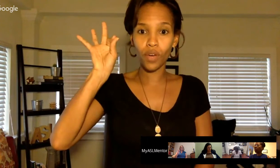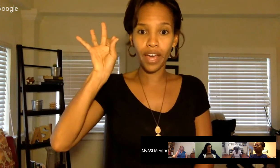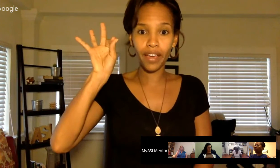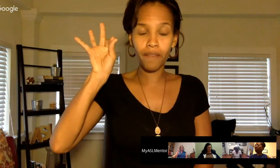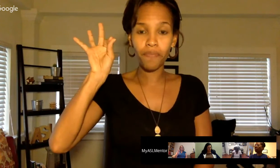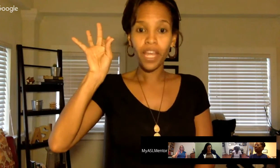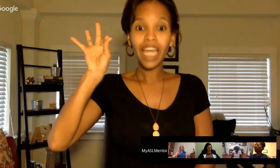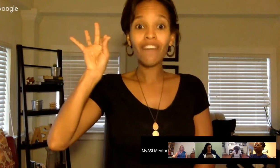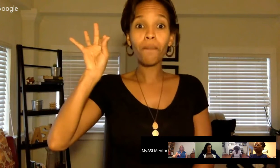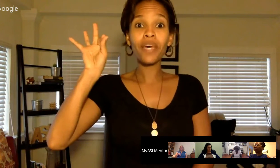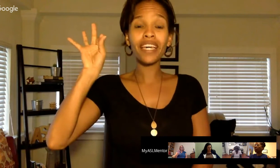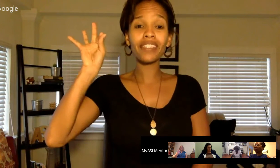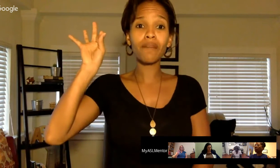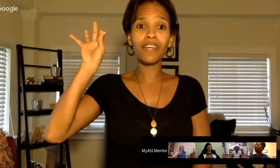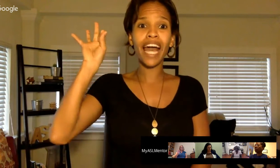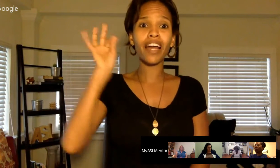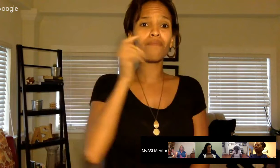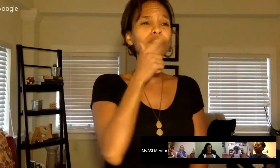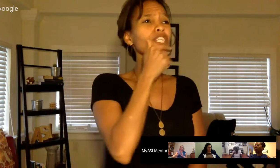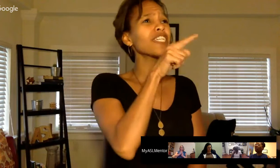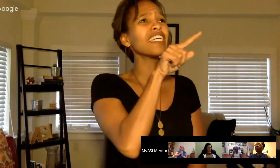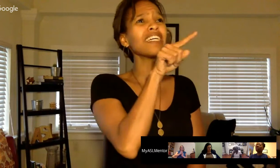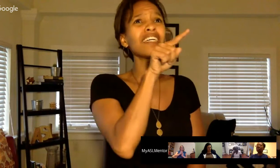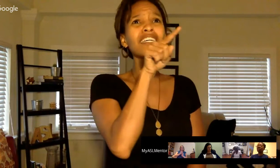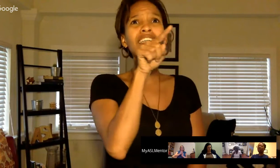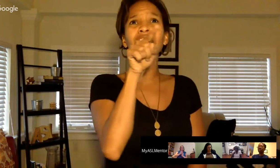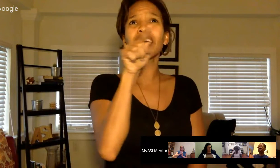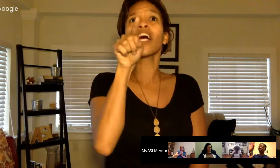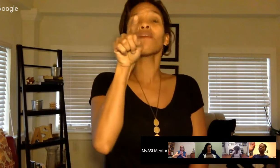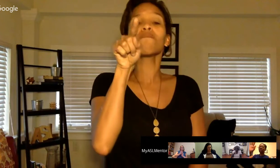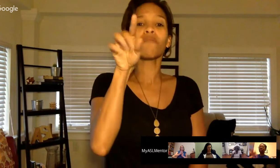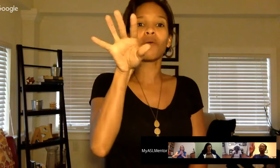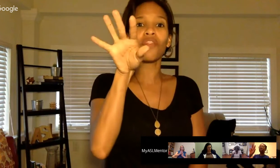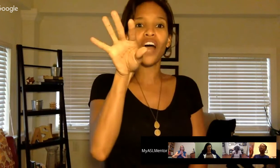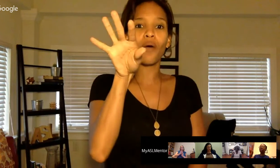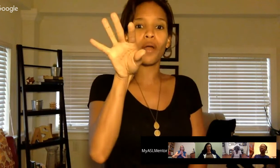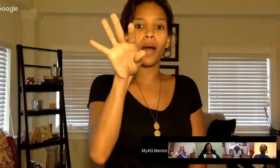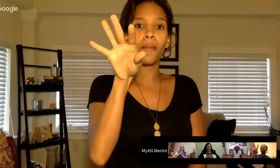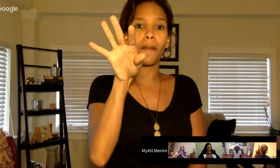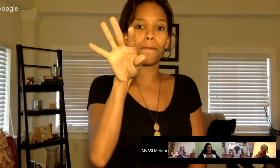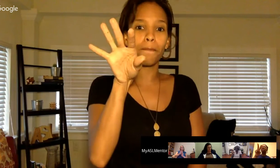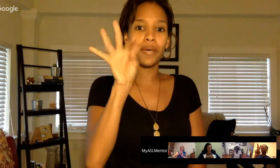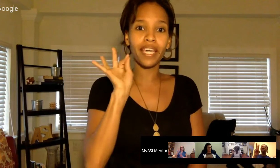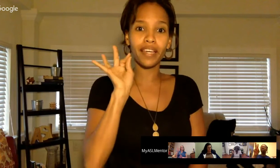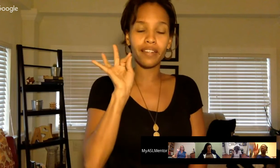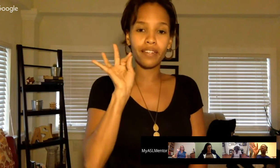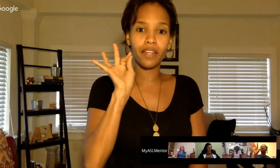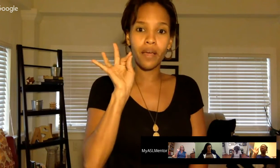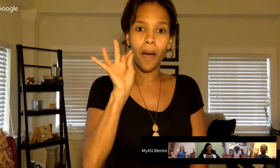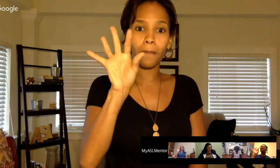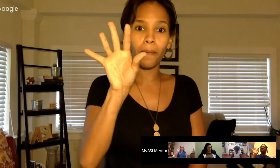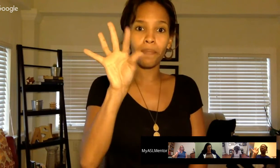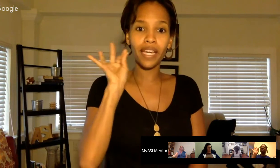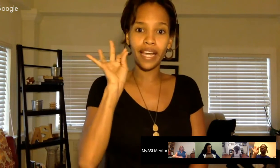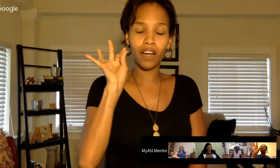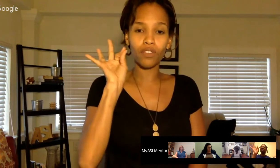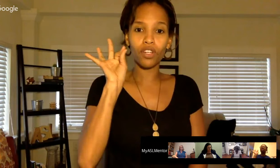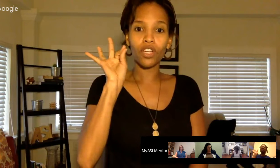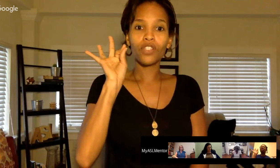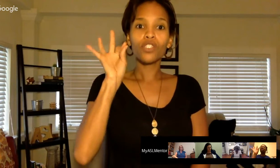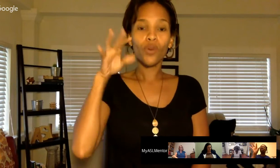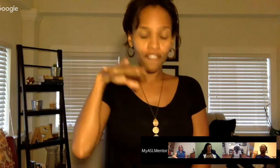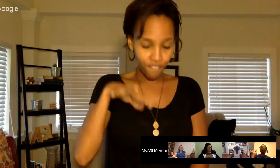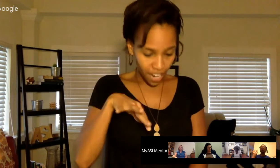Found, okay? If I'm picking something out, I'm looking and up. I want that one. I'm gonna pick it. I'm gonna pick it